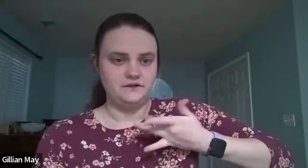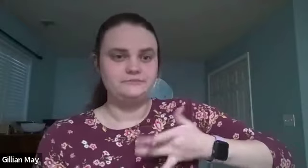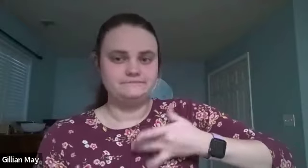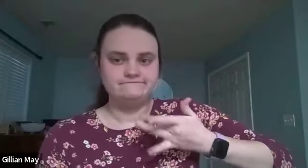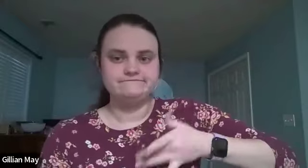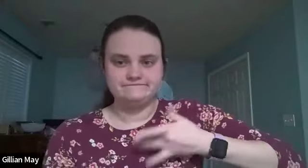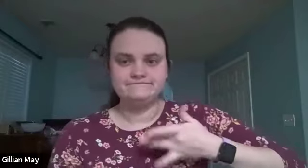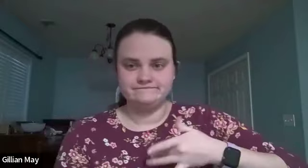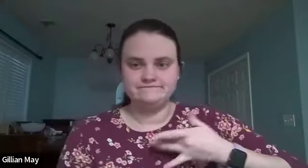Feel.